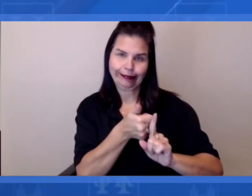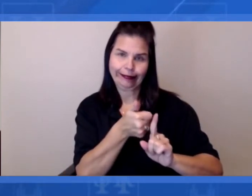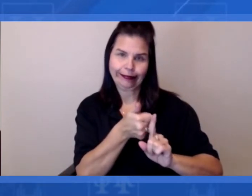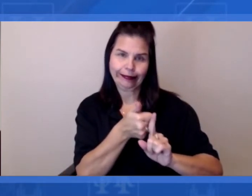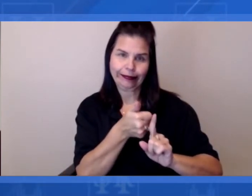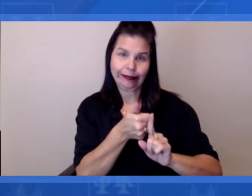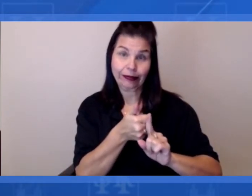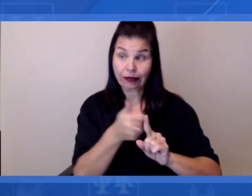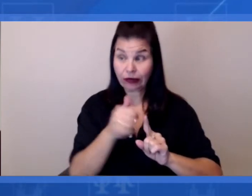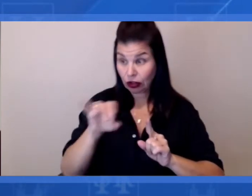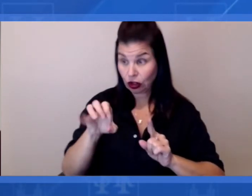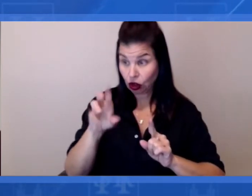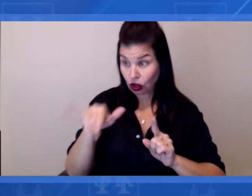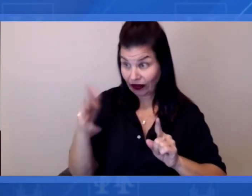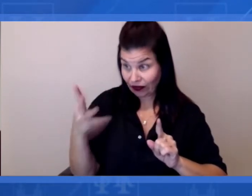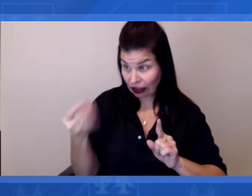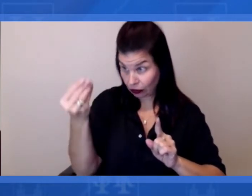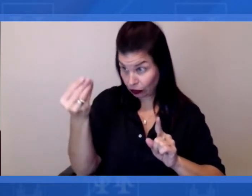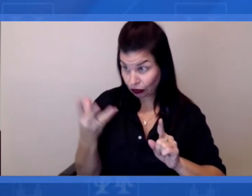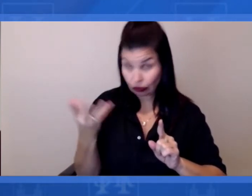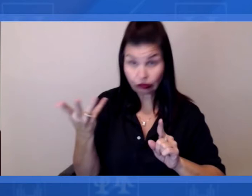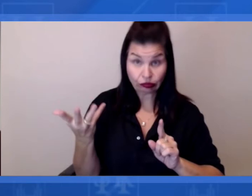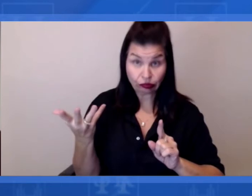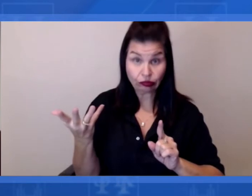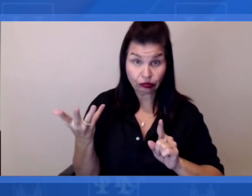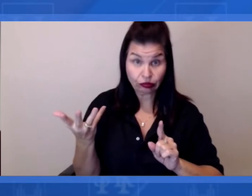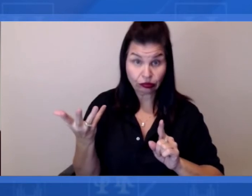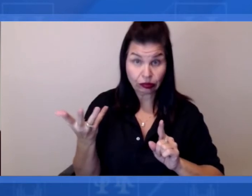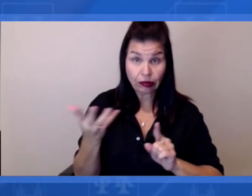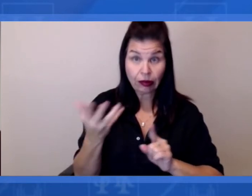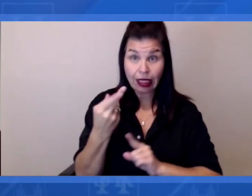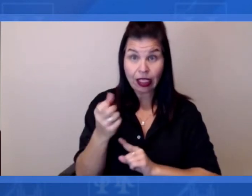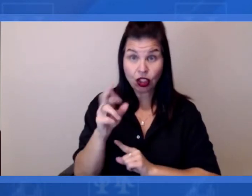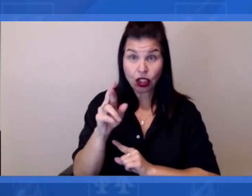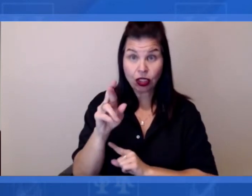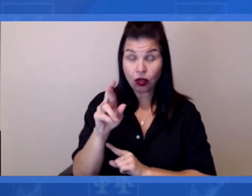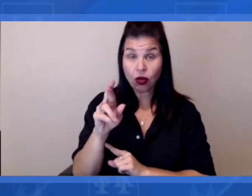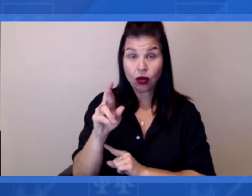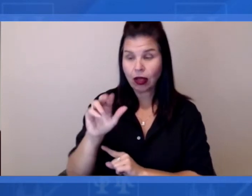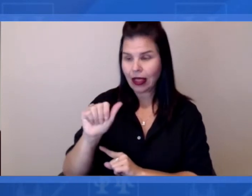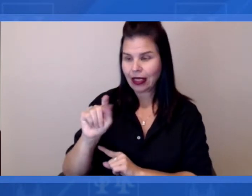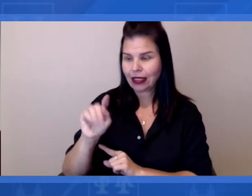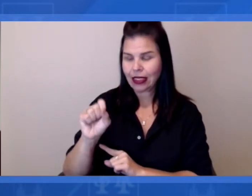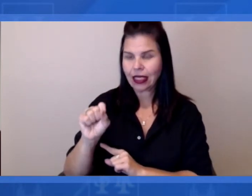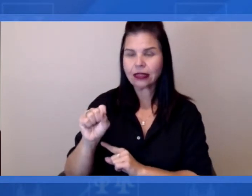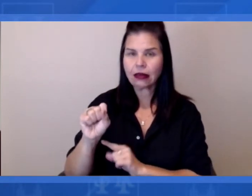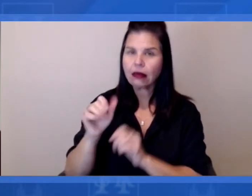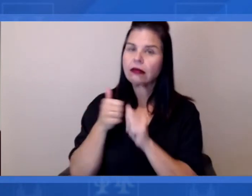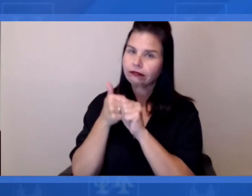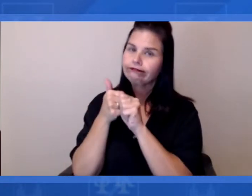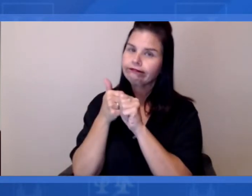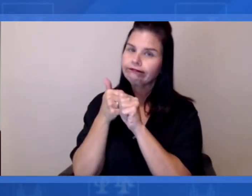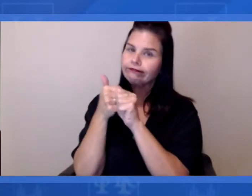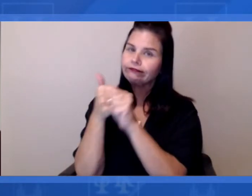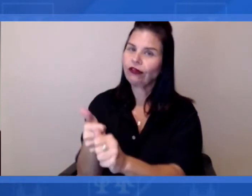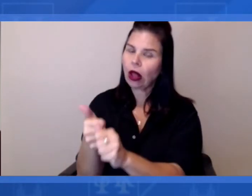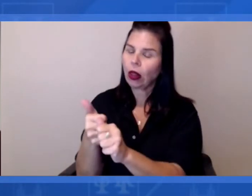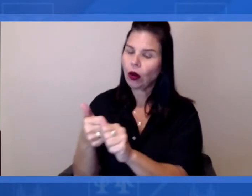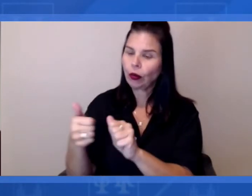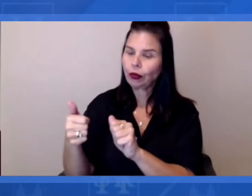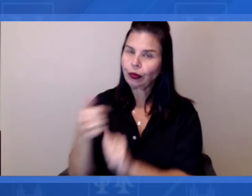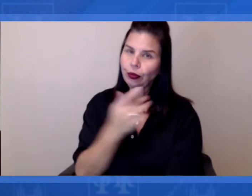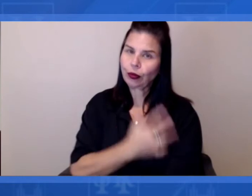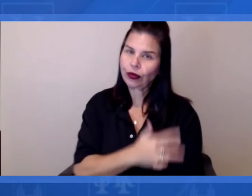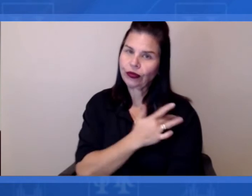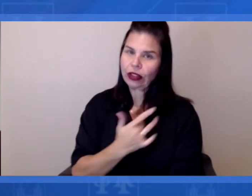As Jay told you, HSR and ATS continue to follow provincial guidelines, and we